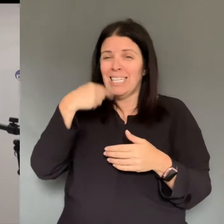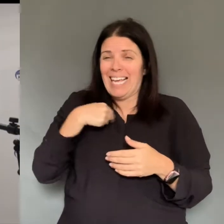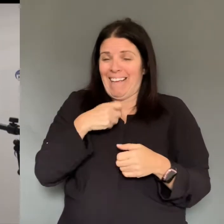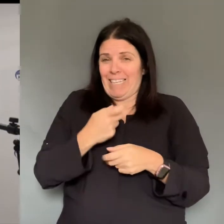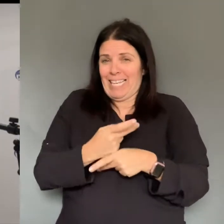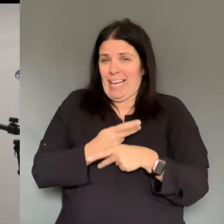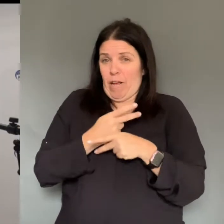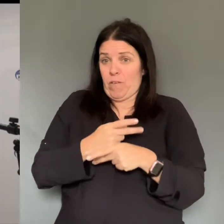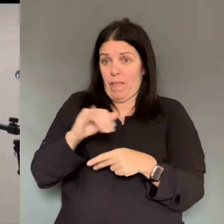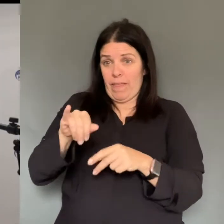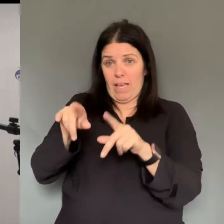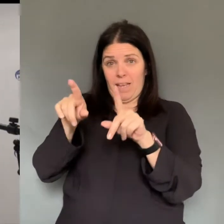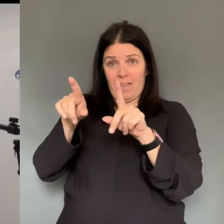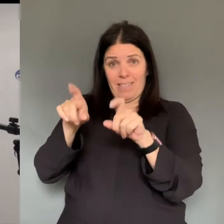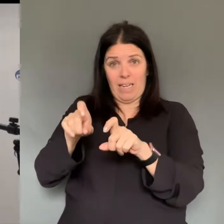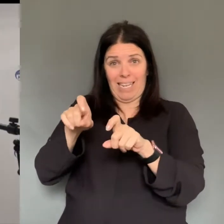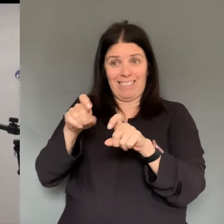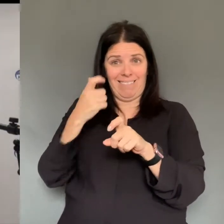currently approved in Canada.